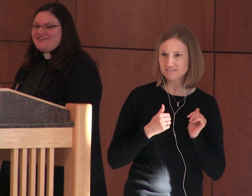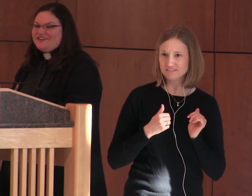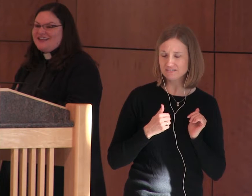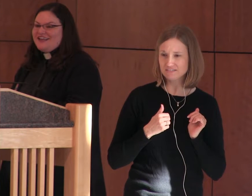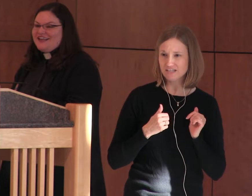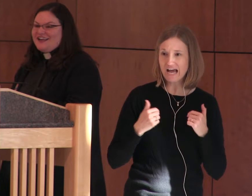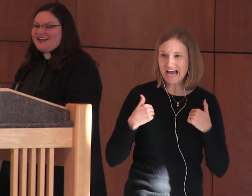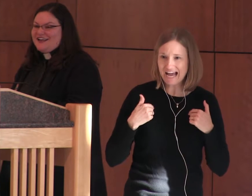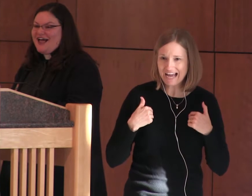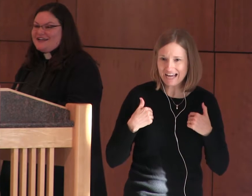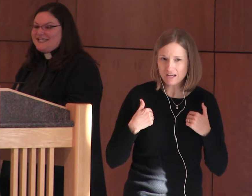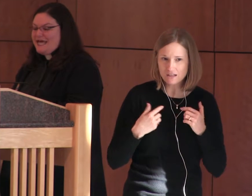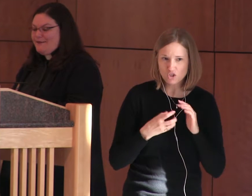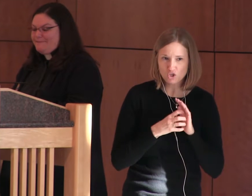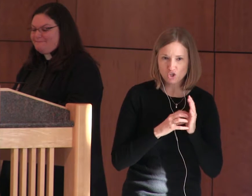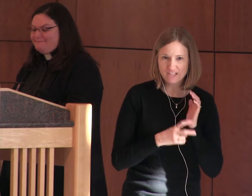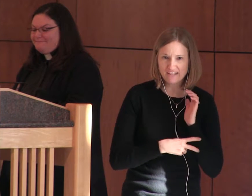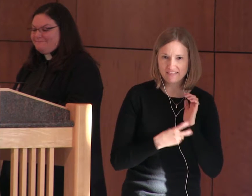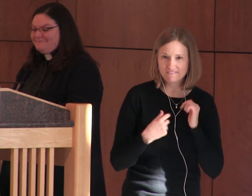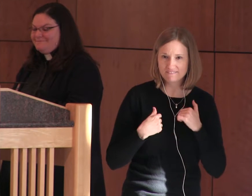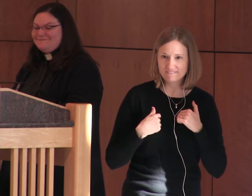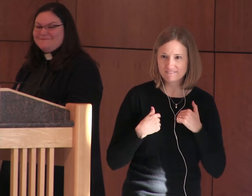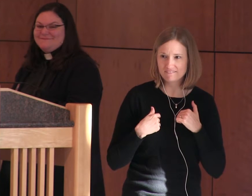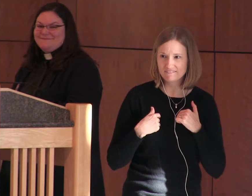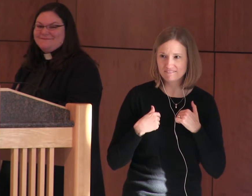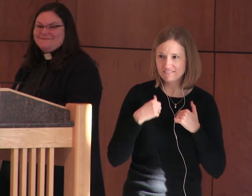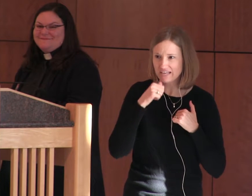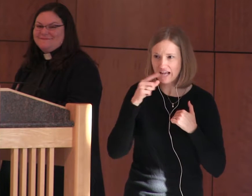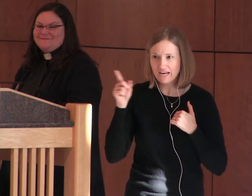thief, not him.